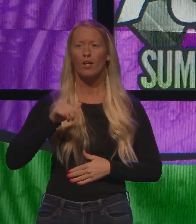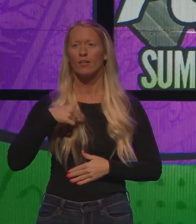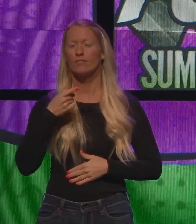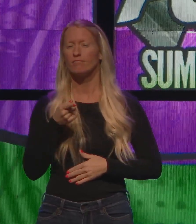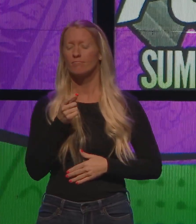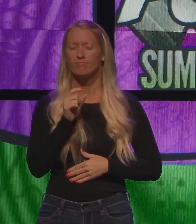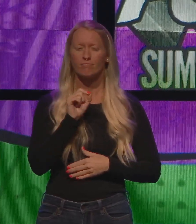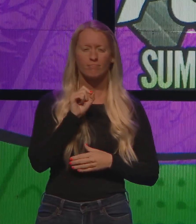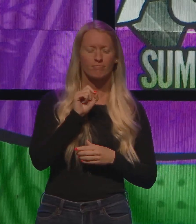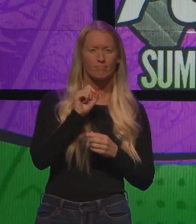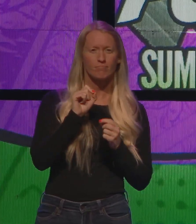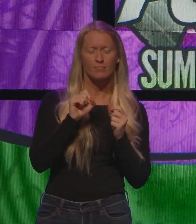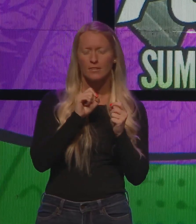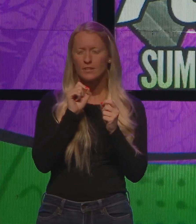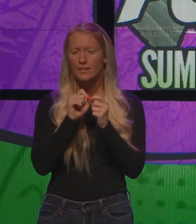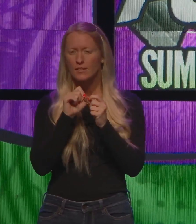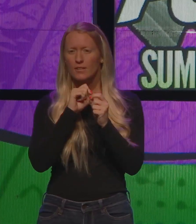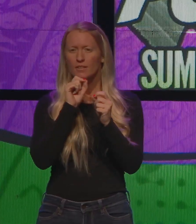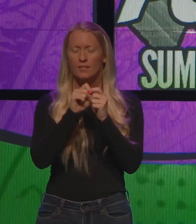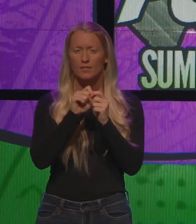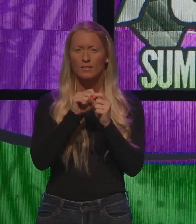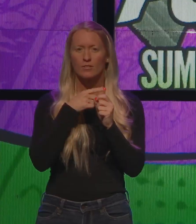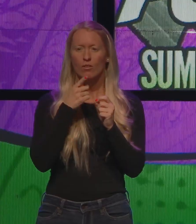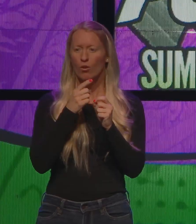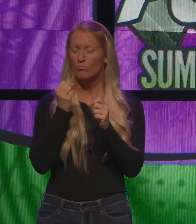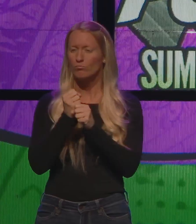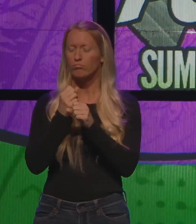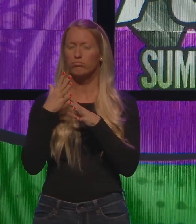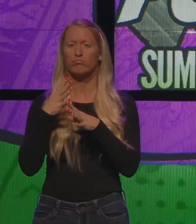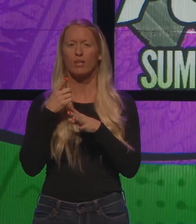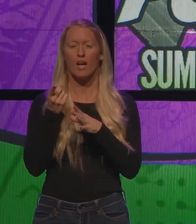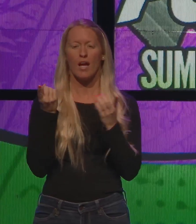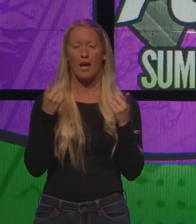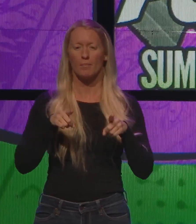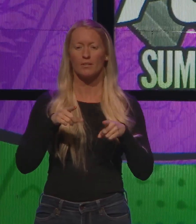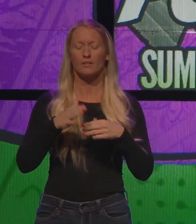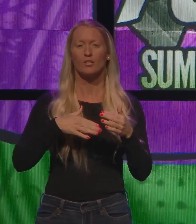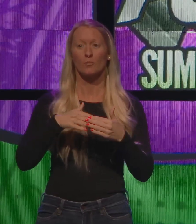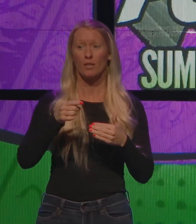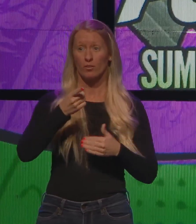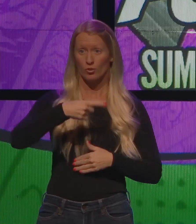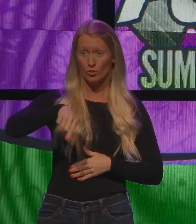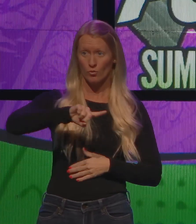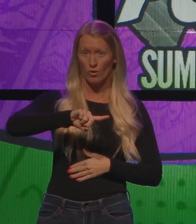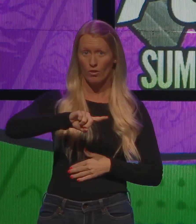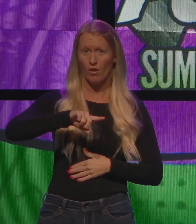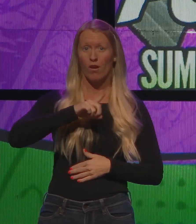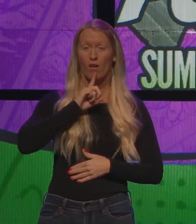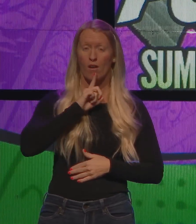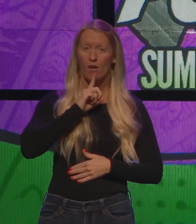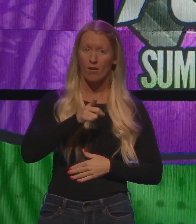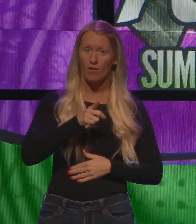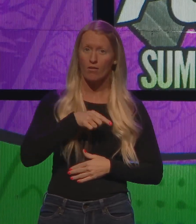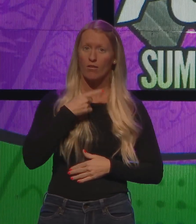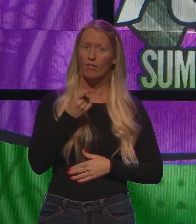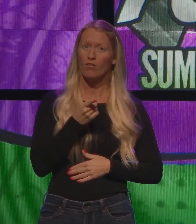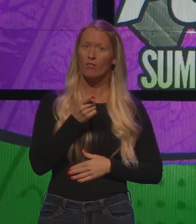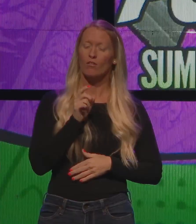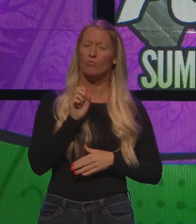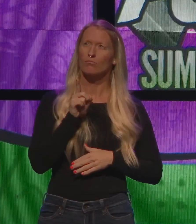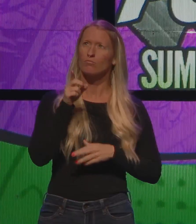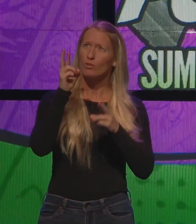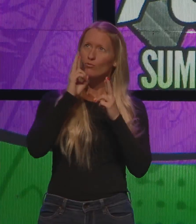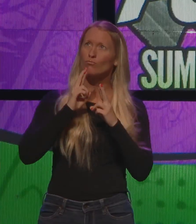dust or a big bang happened, you are fearfully and wonderfully made and created. And